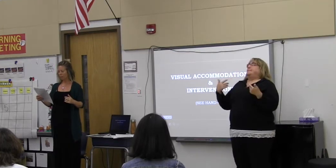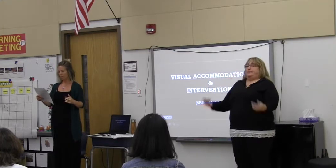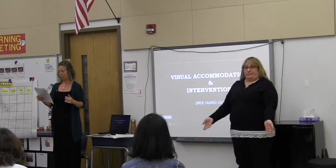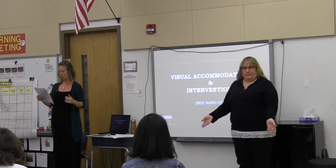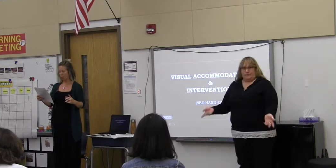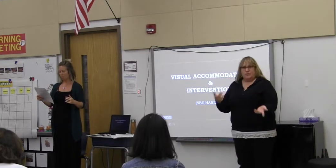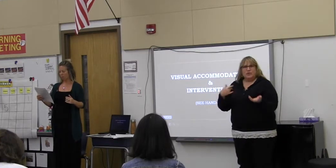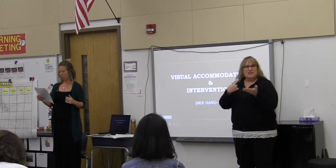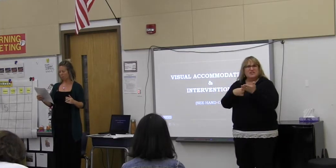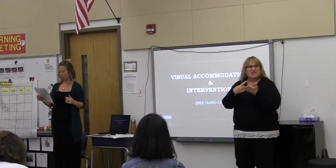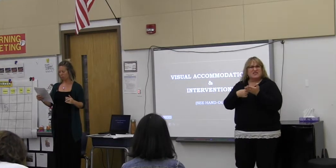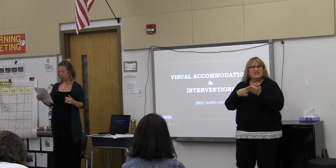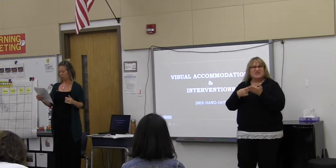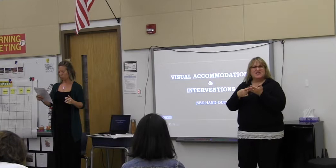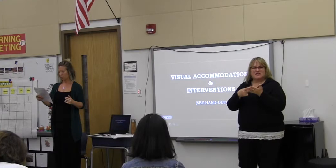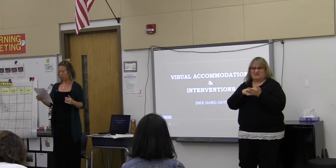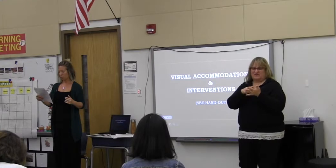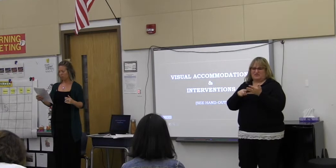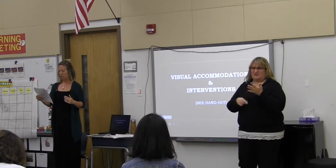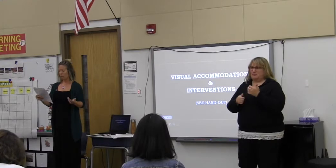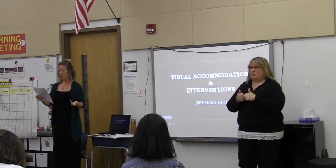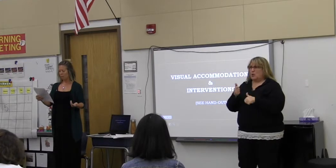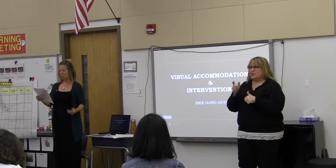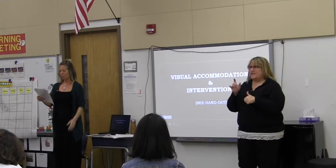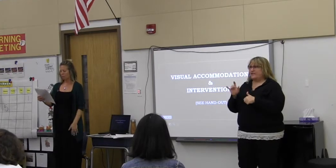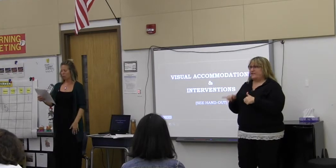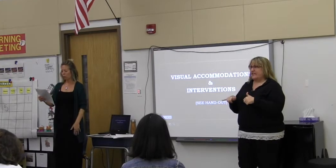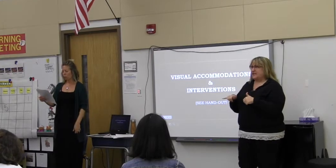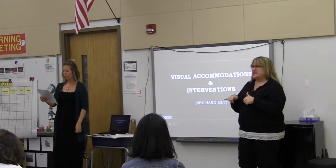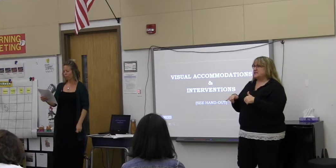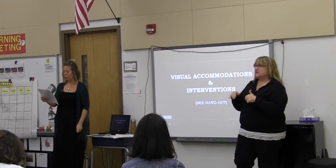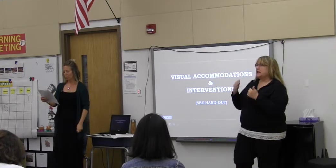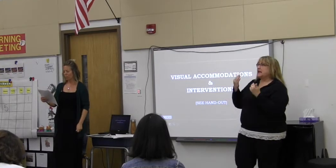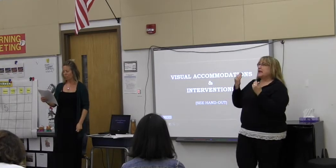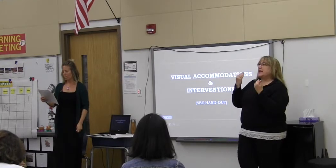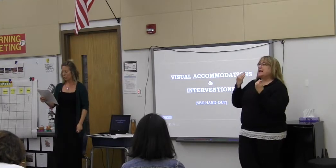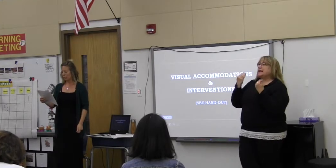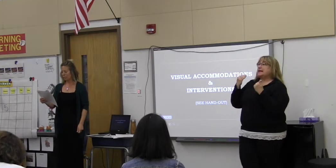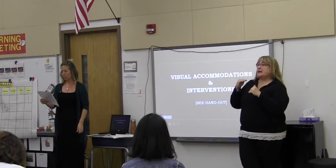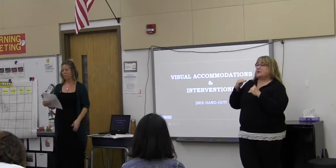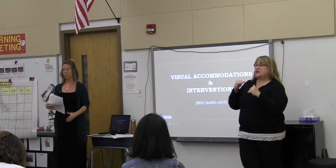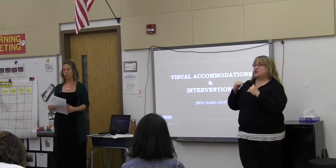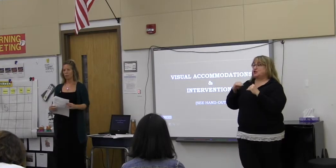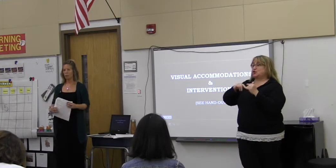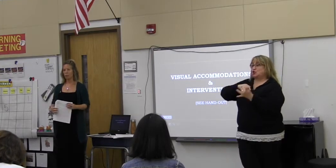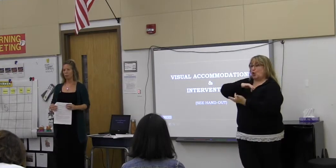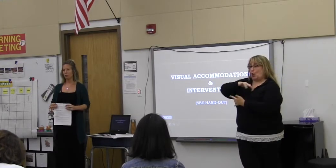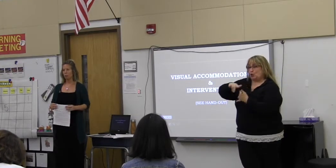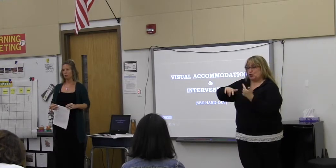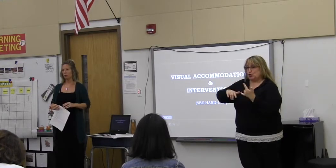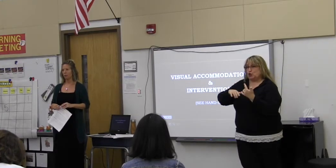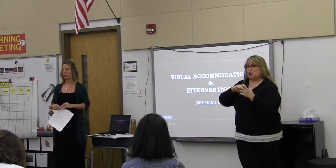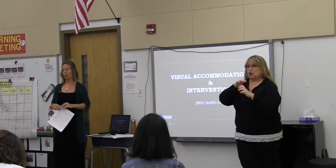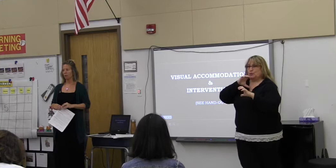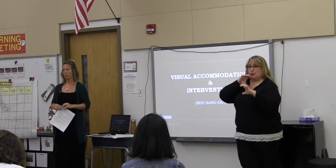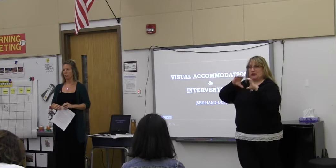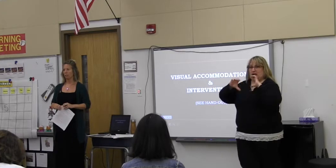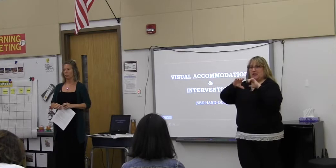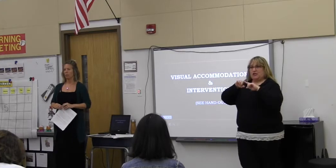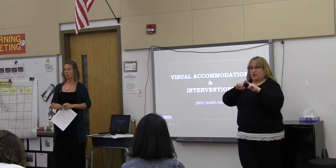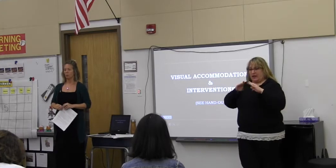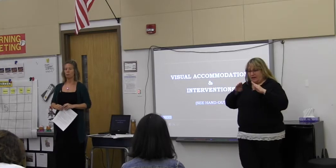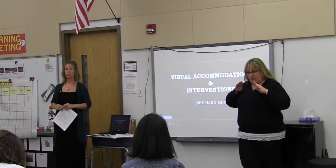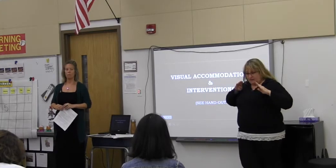We already kind of talked about most of this. Limit social and communication interactions until they've been able to focus on the